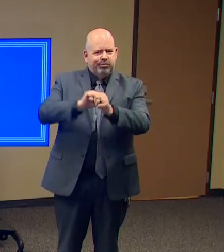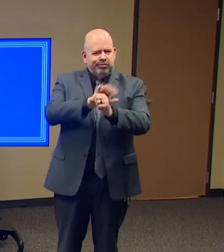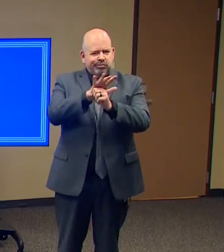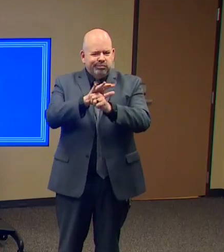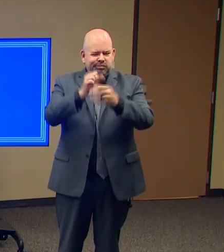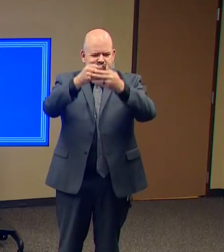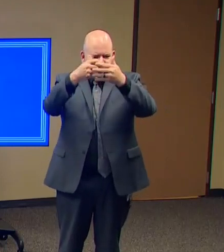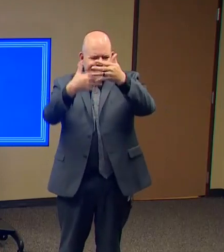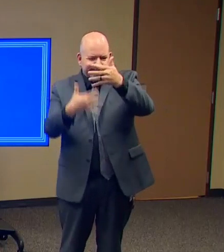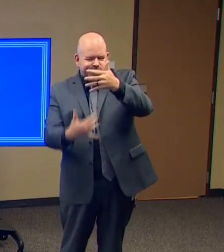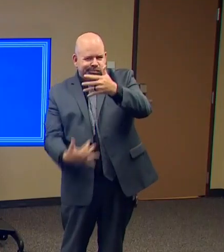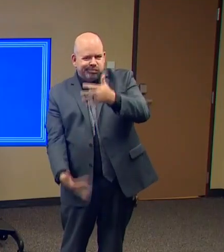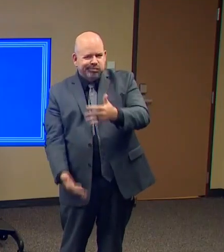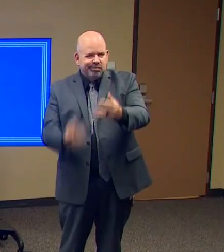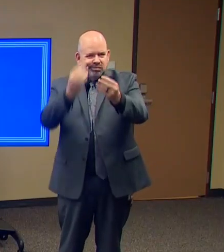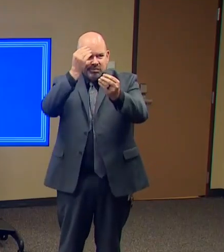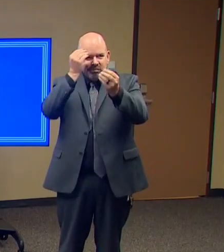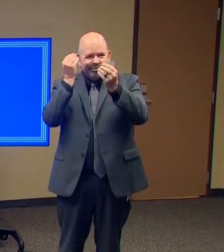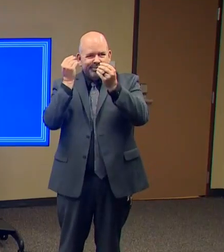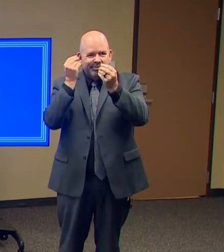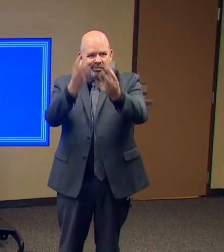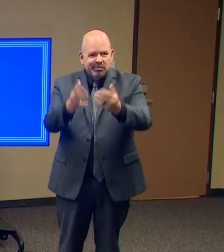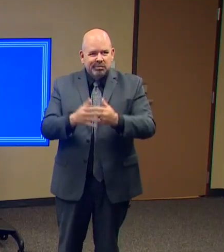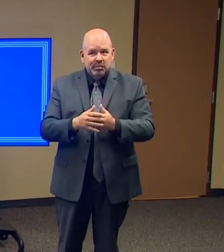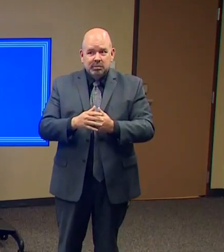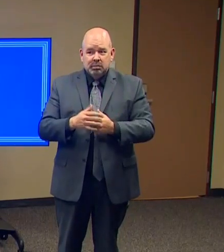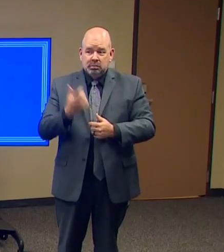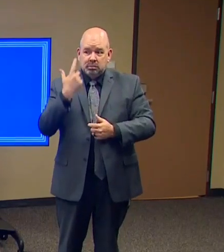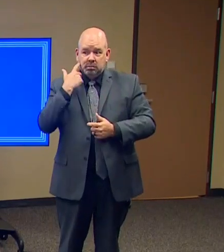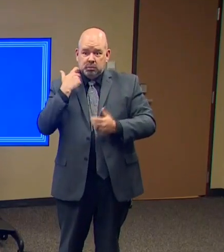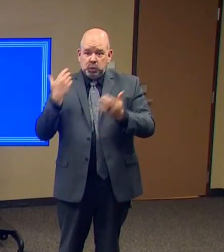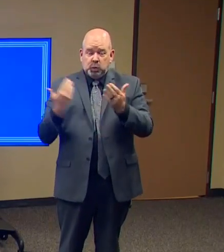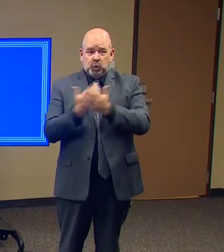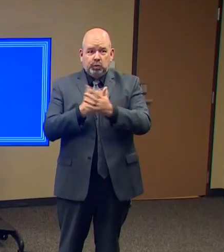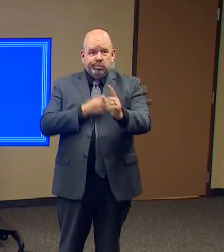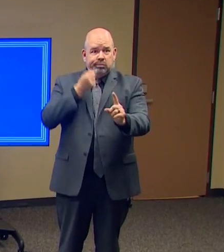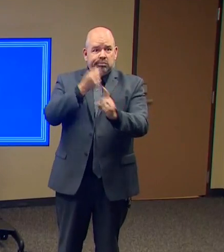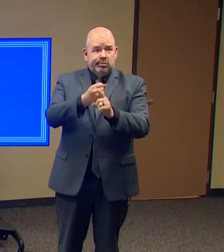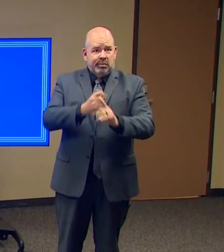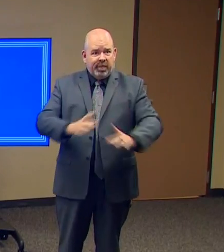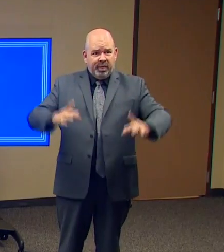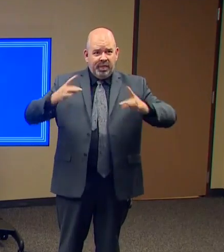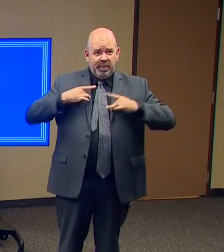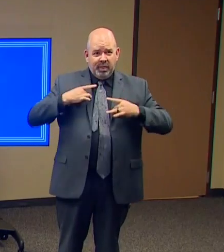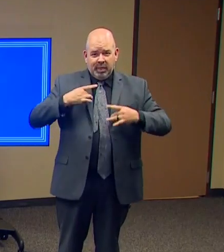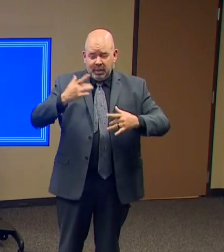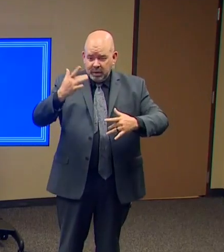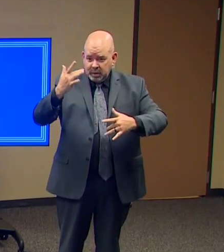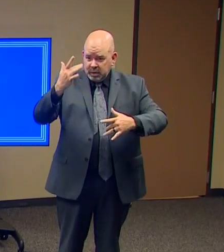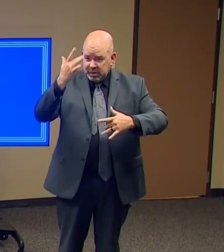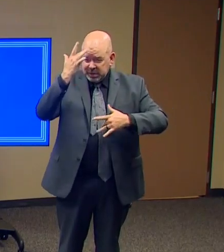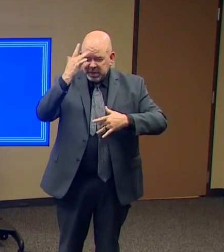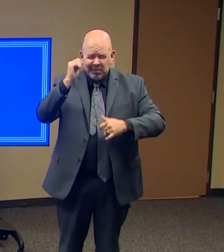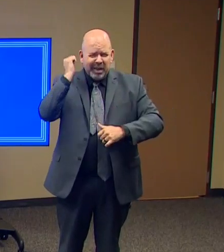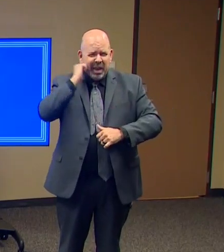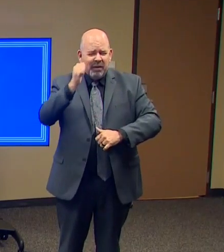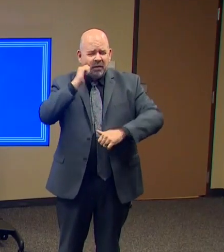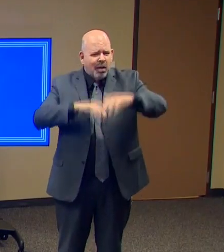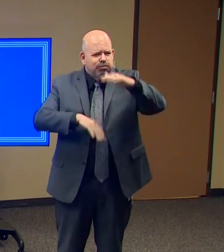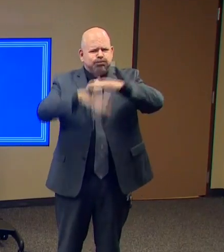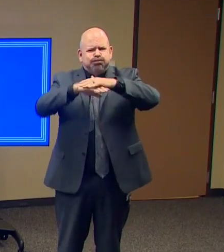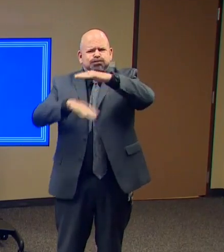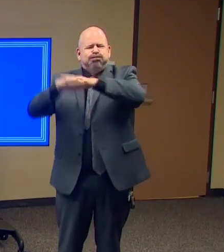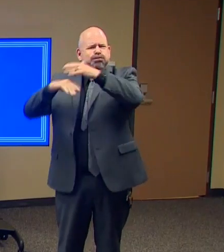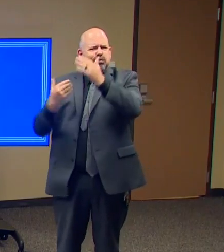Our numbers, our new cases have been the highest each day that they've ever been for the last 4 days. Now, keep in mind that we've got